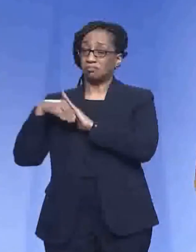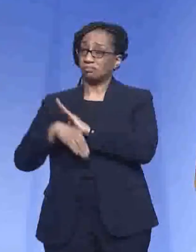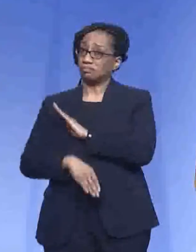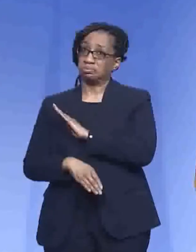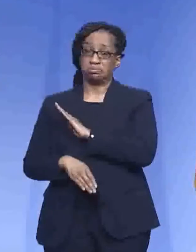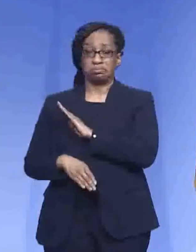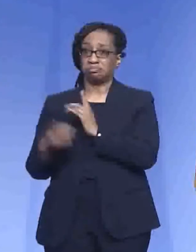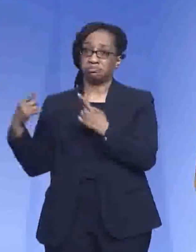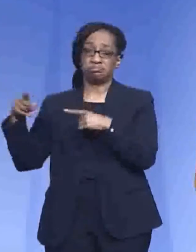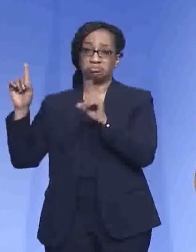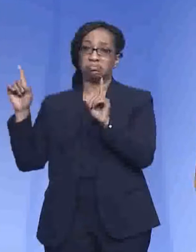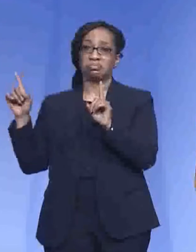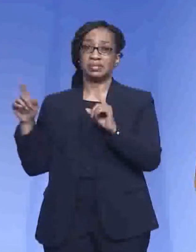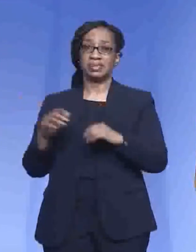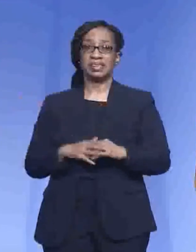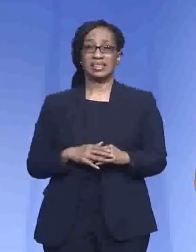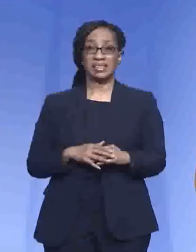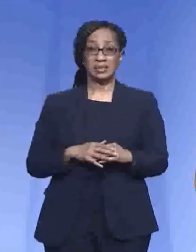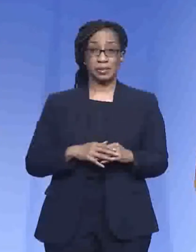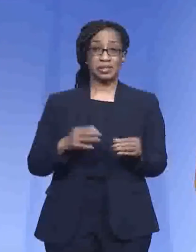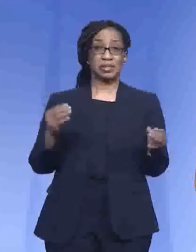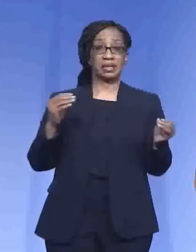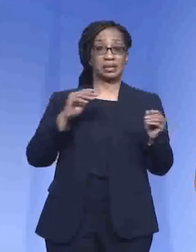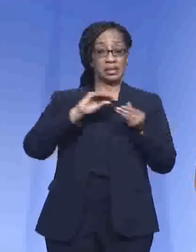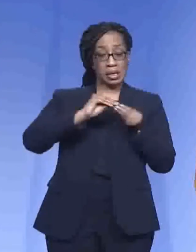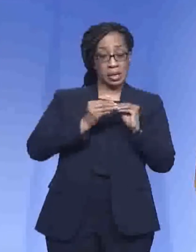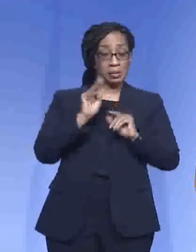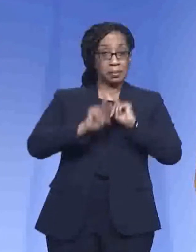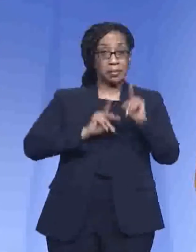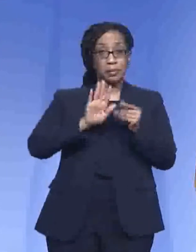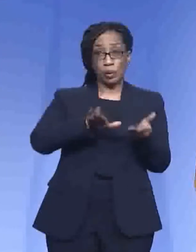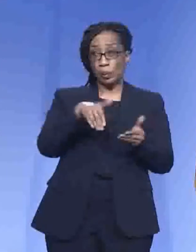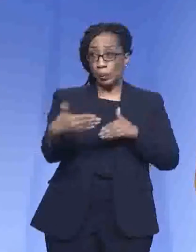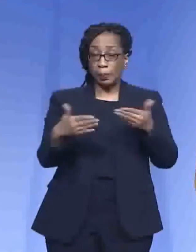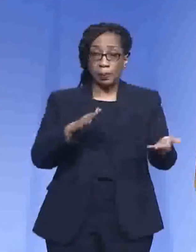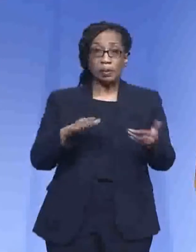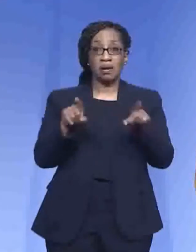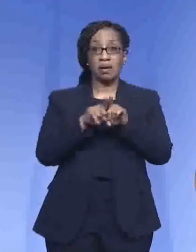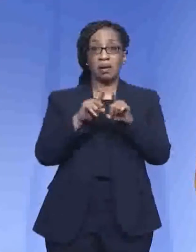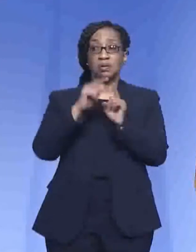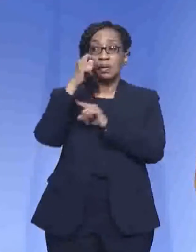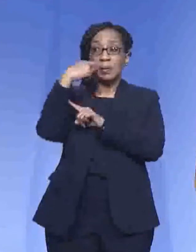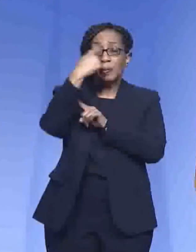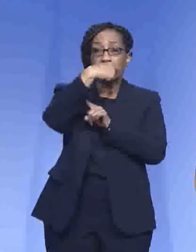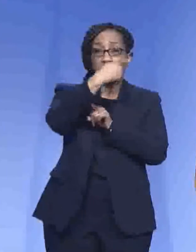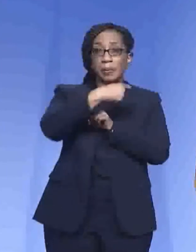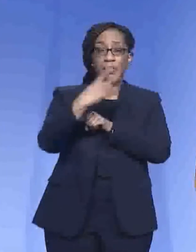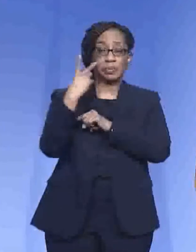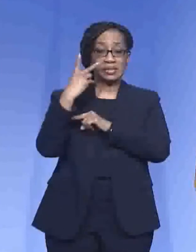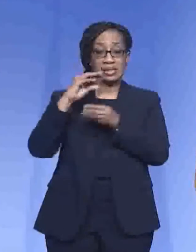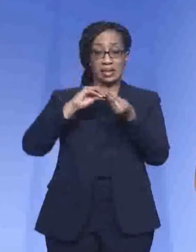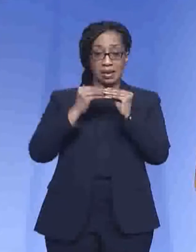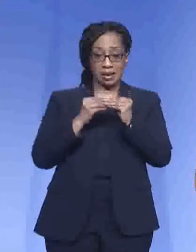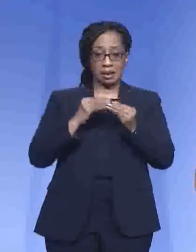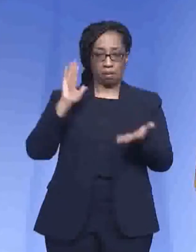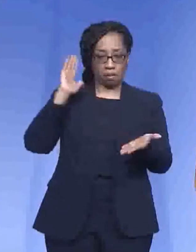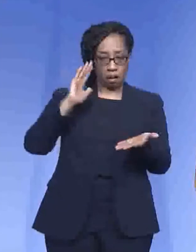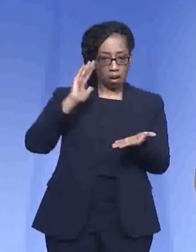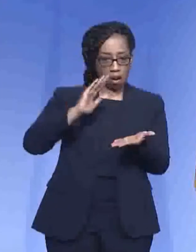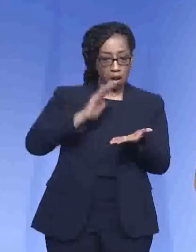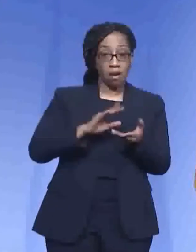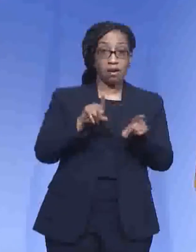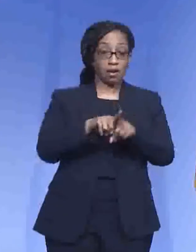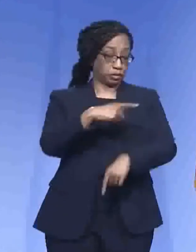as much success, especially with our death rate, with our rate of testing. And now with this vaccination program, we